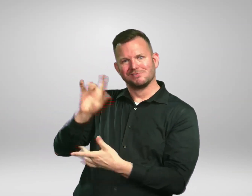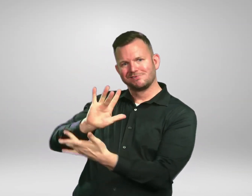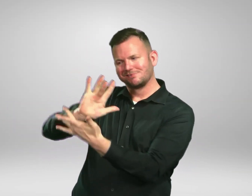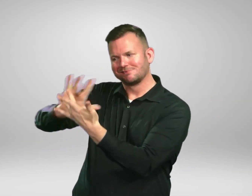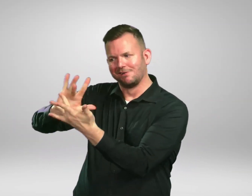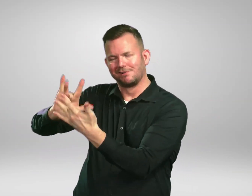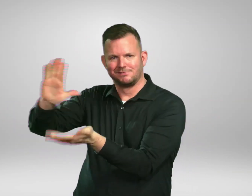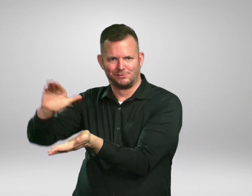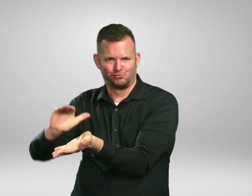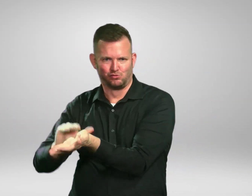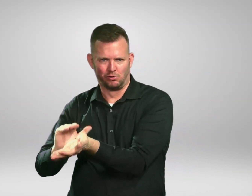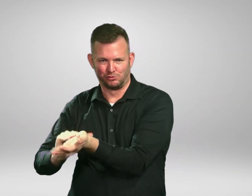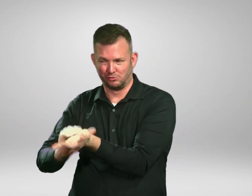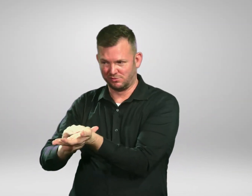their children should stay home.